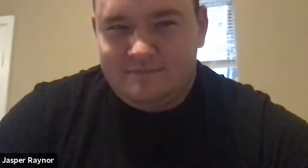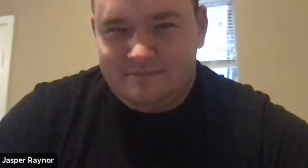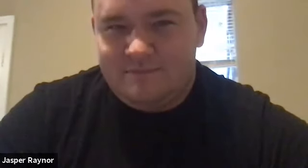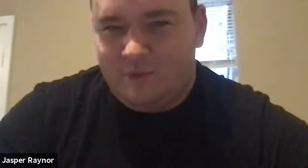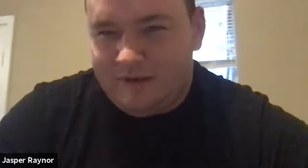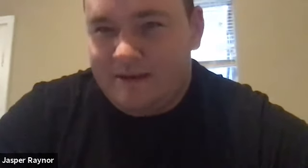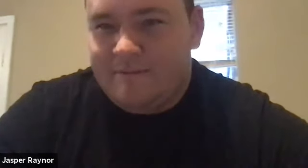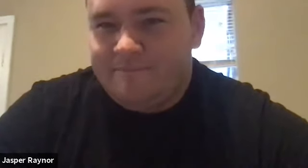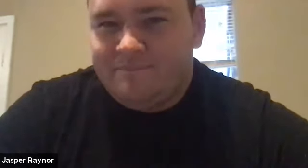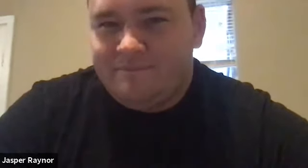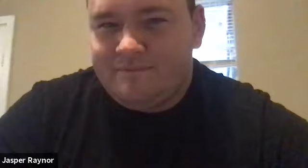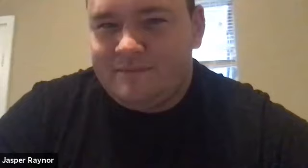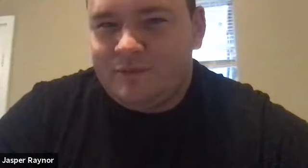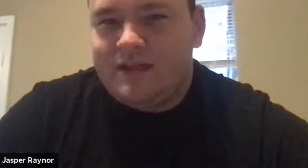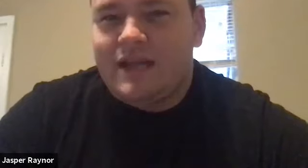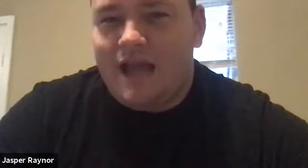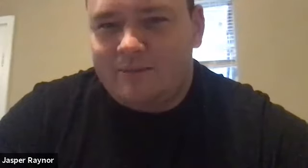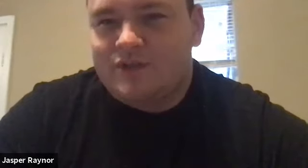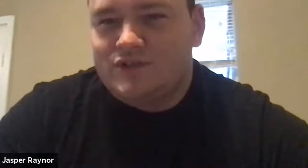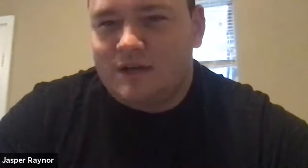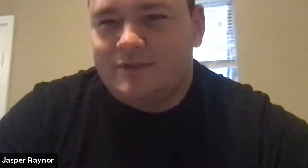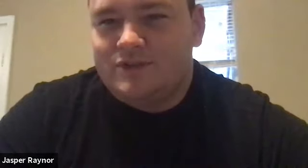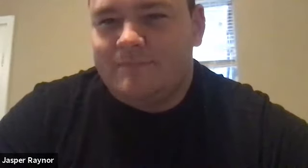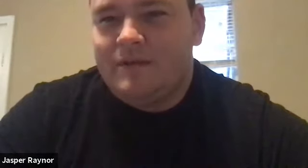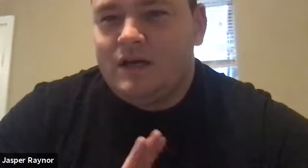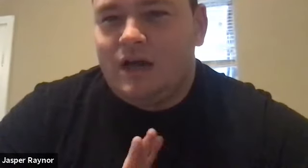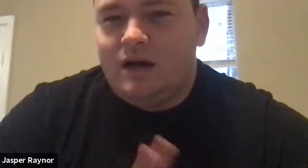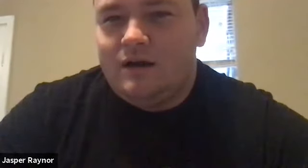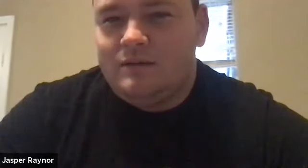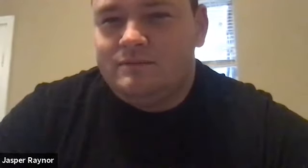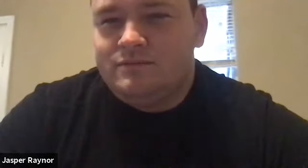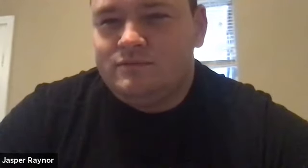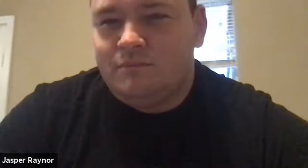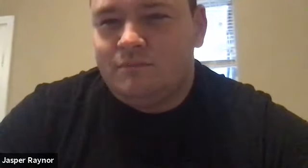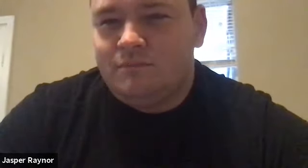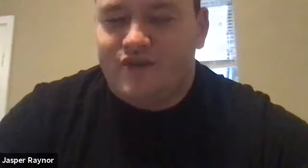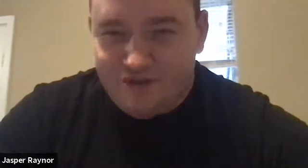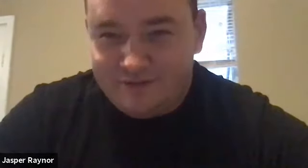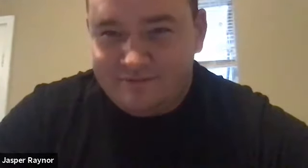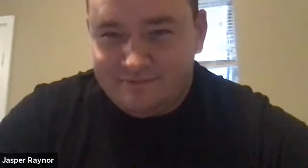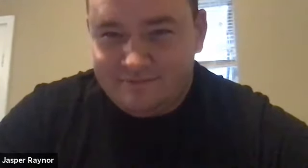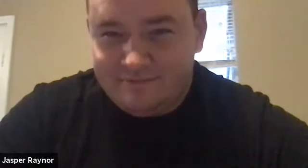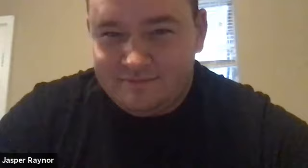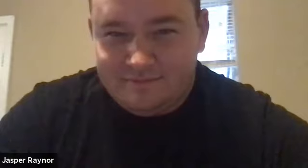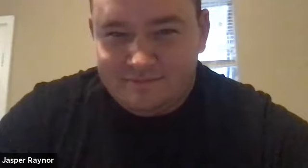Like a Boy. cat, baseball cap. With the cap. Good job. Good job. Brother.